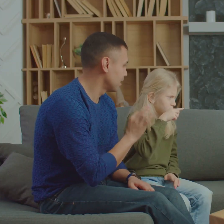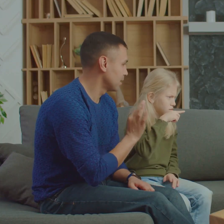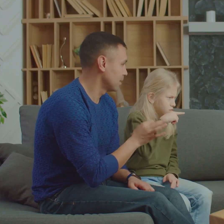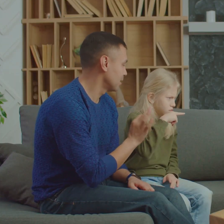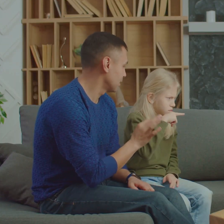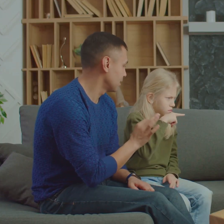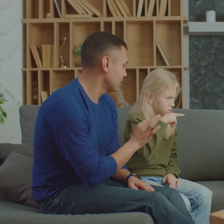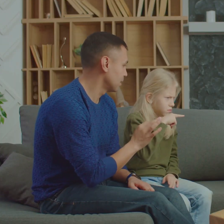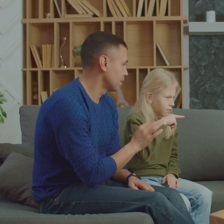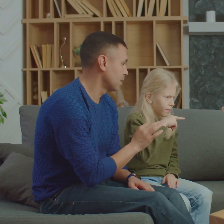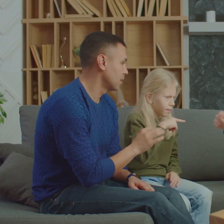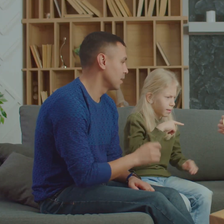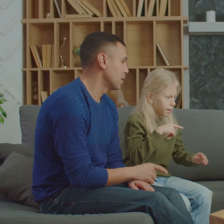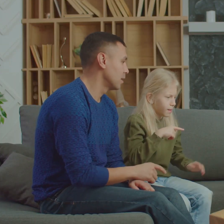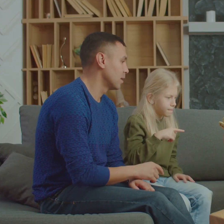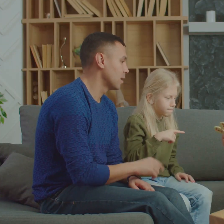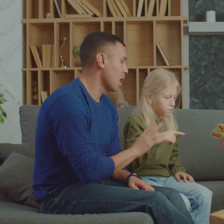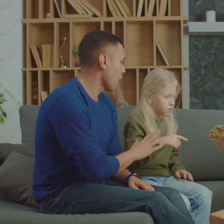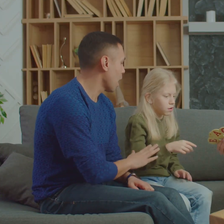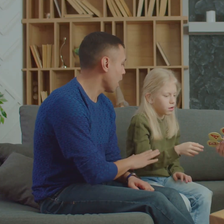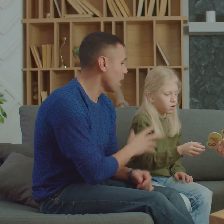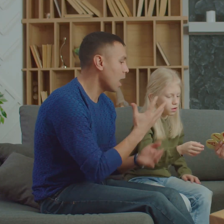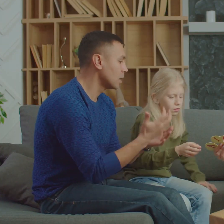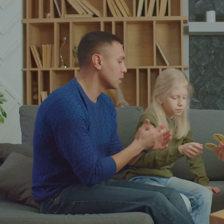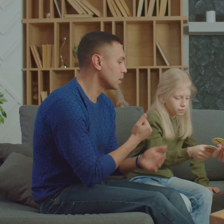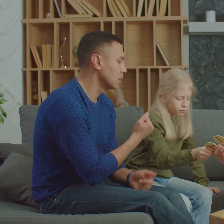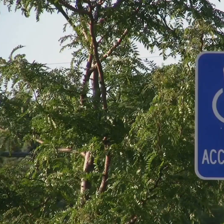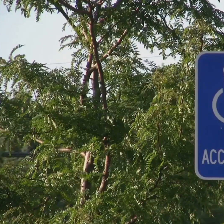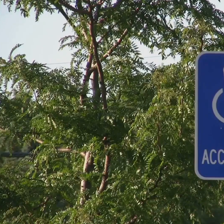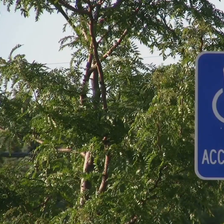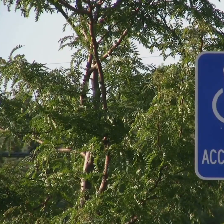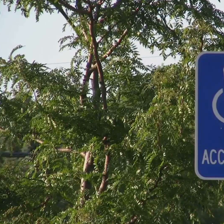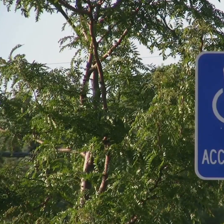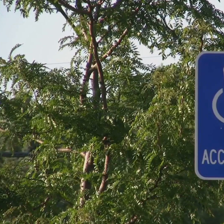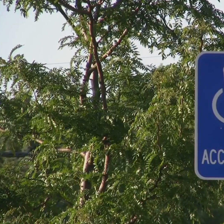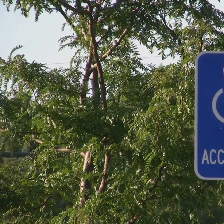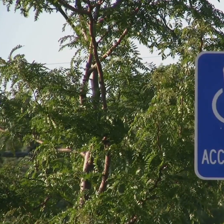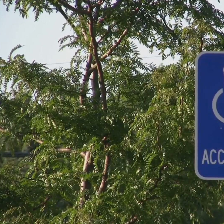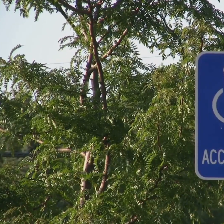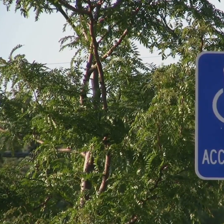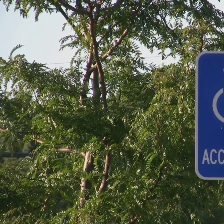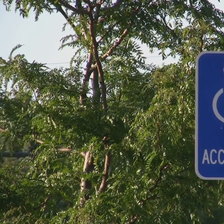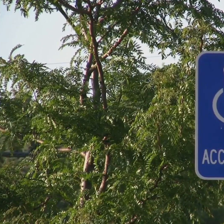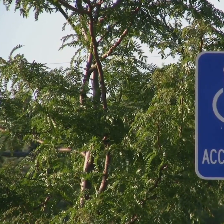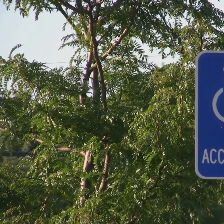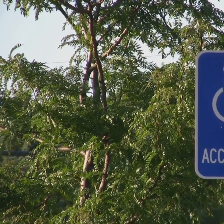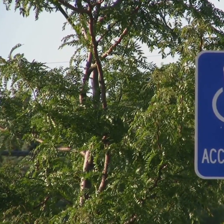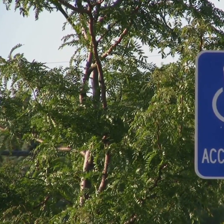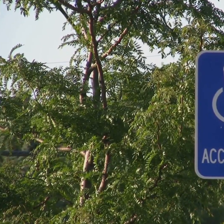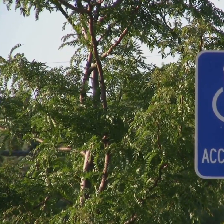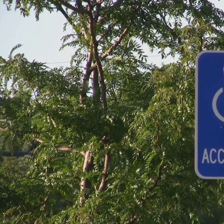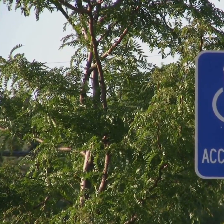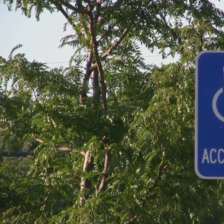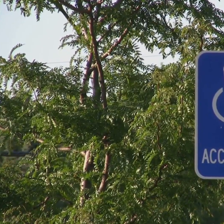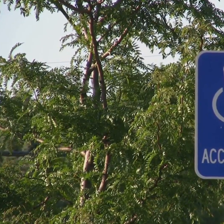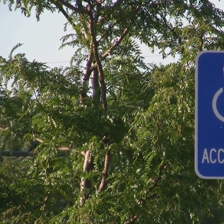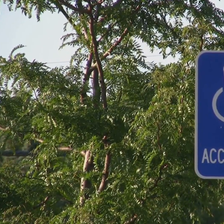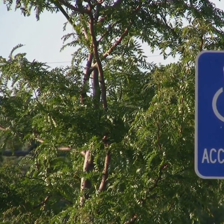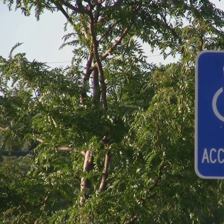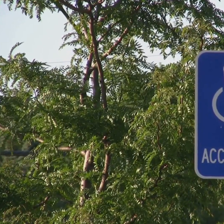American sign language isn't the norm? By only captioning the signing, these films inadvertently create a barrier, packaging